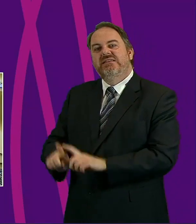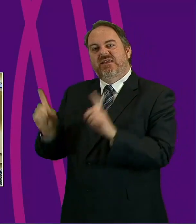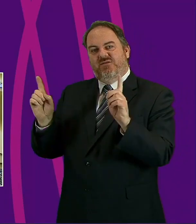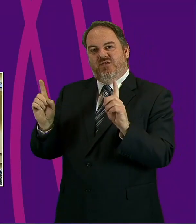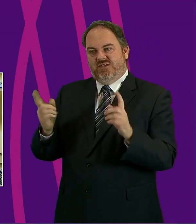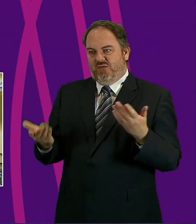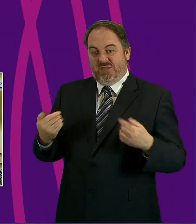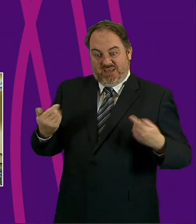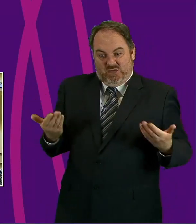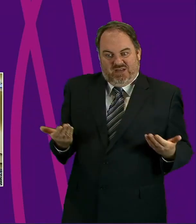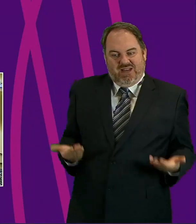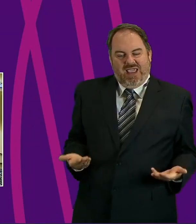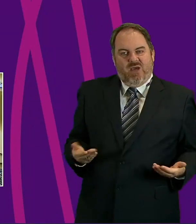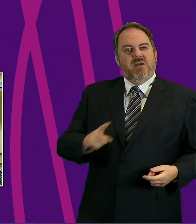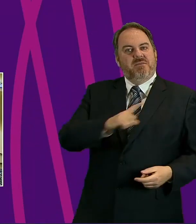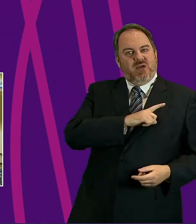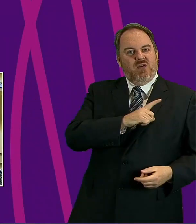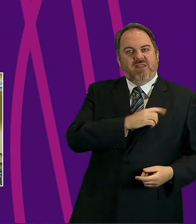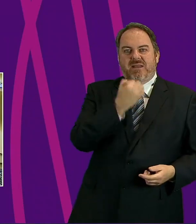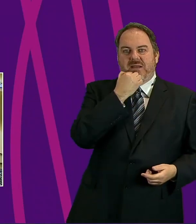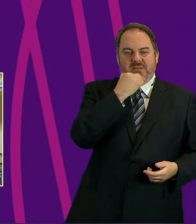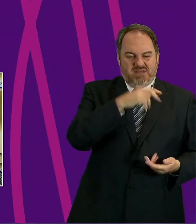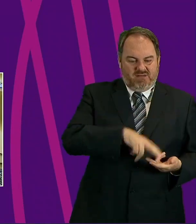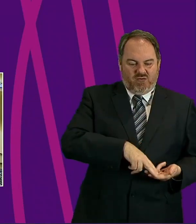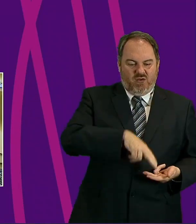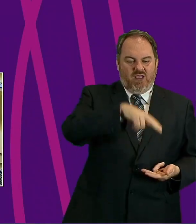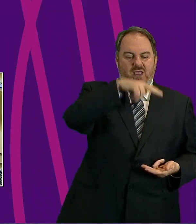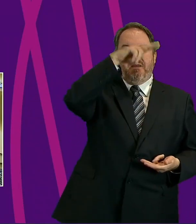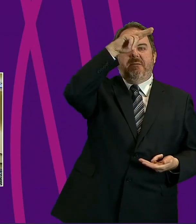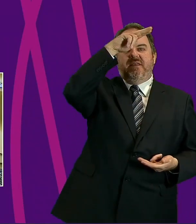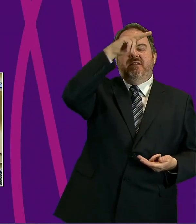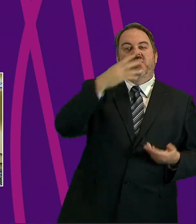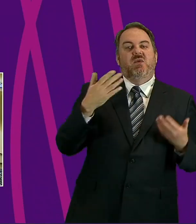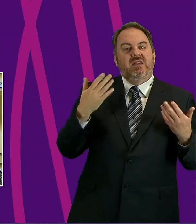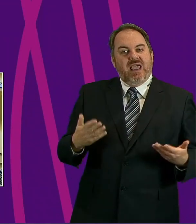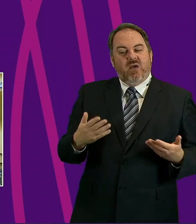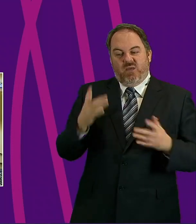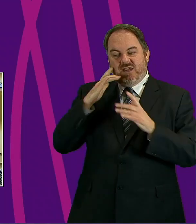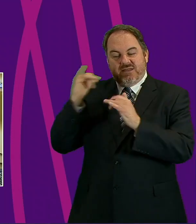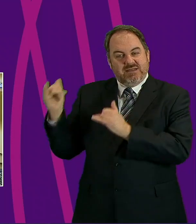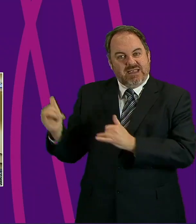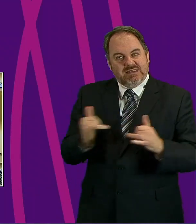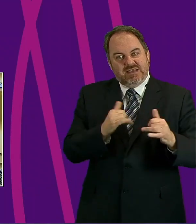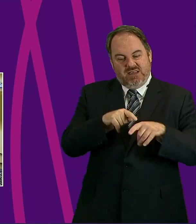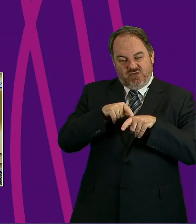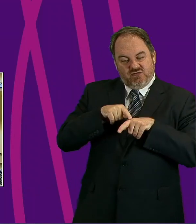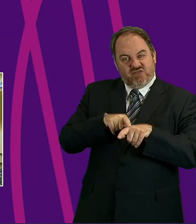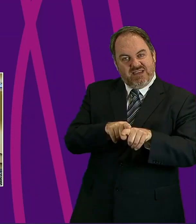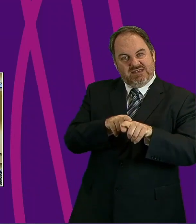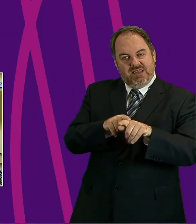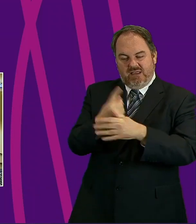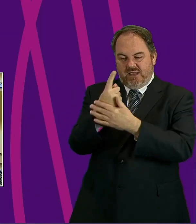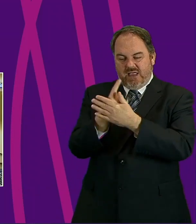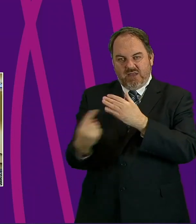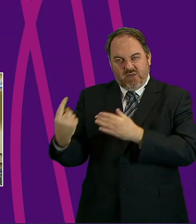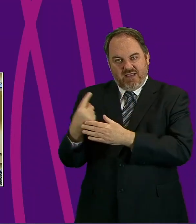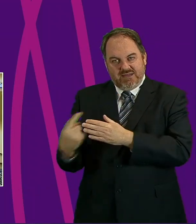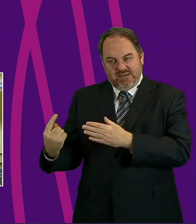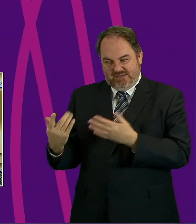and the numbers of cases are different. That is why, as we go into test, trace, isolate, yes, of course, we look